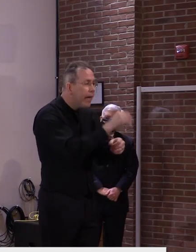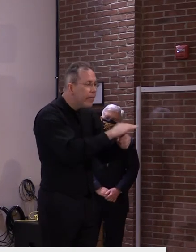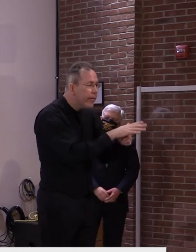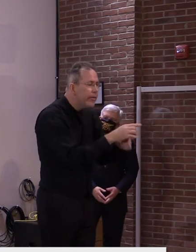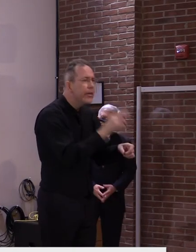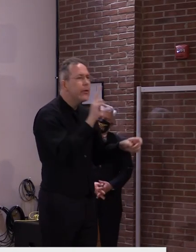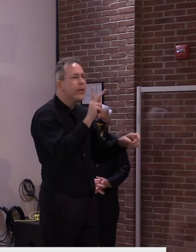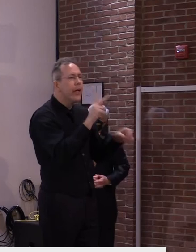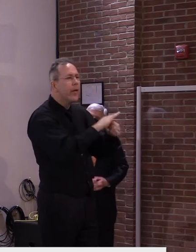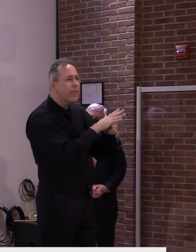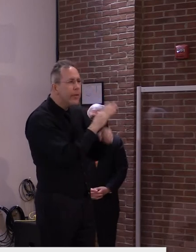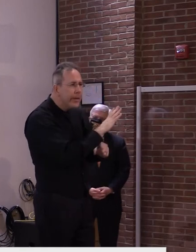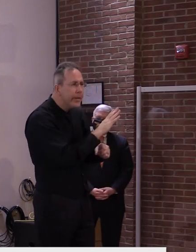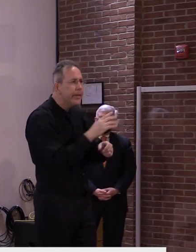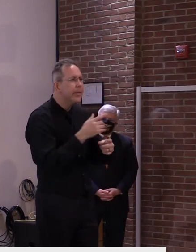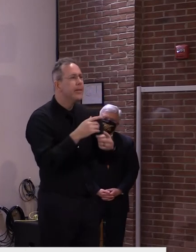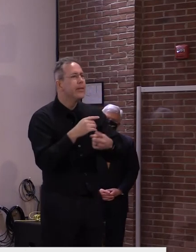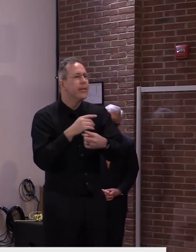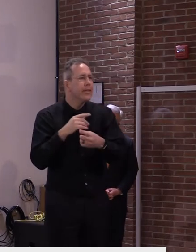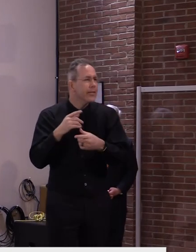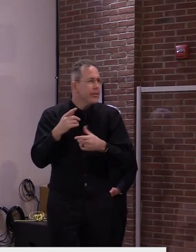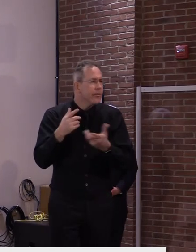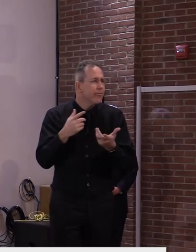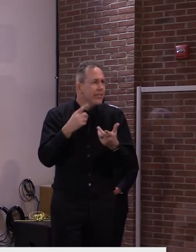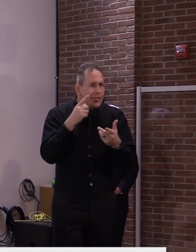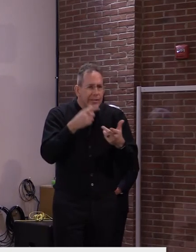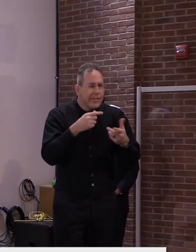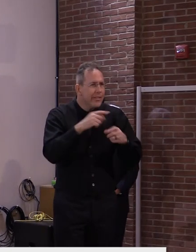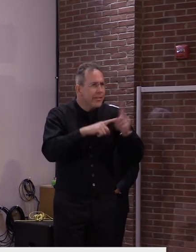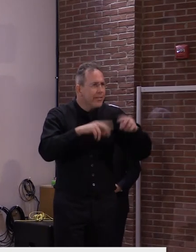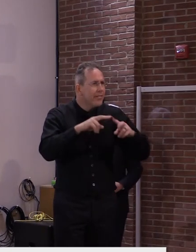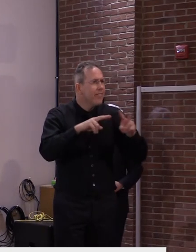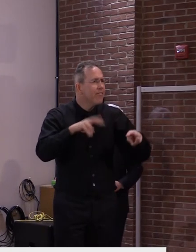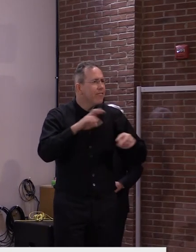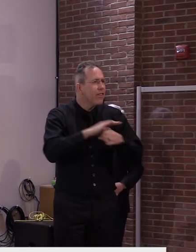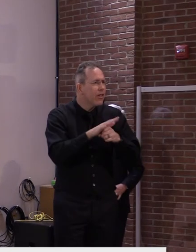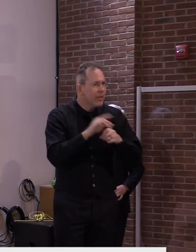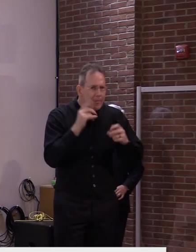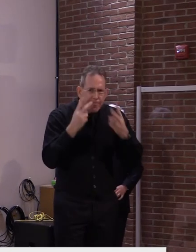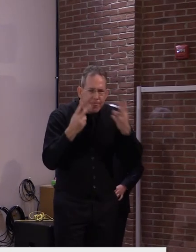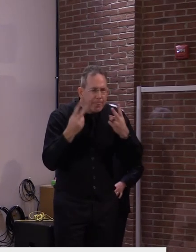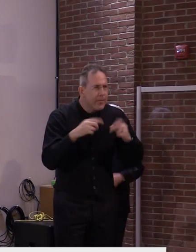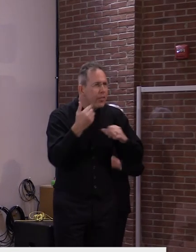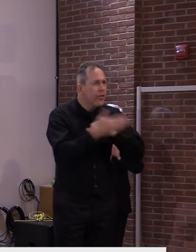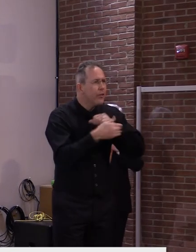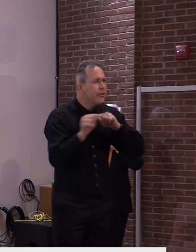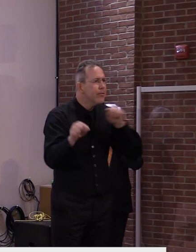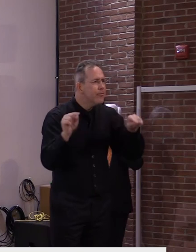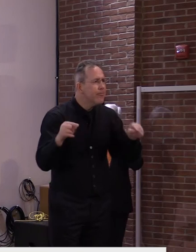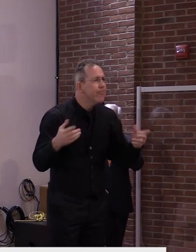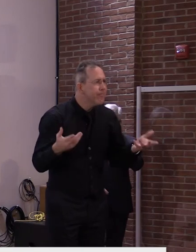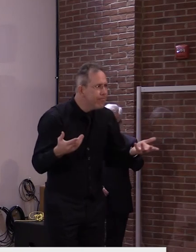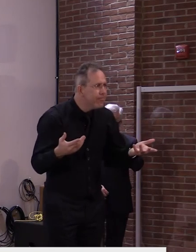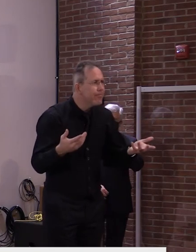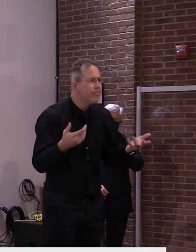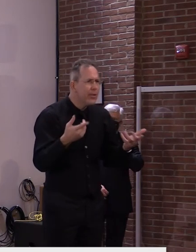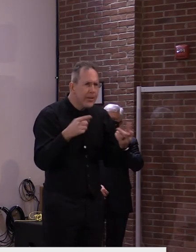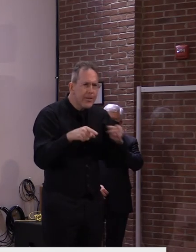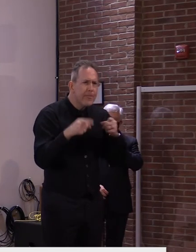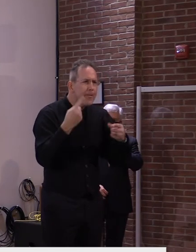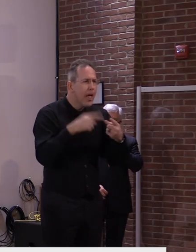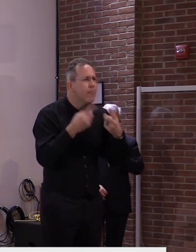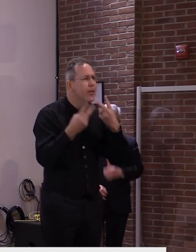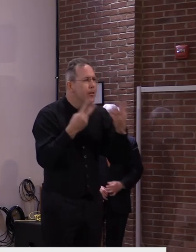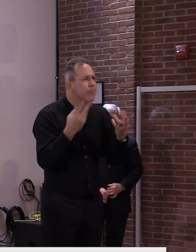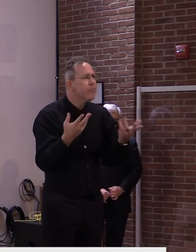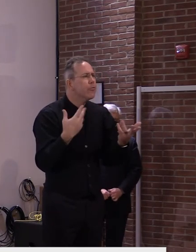of the world and they're being called out. I think as long as, again, we approach it maturely and realize that's just our way of